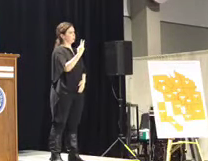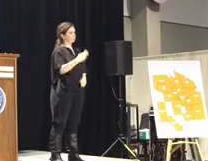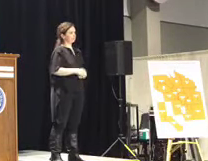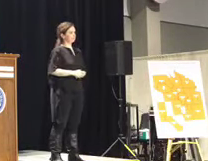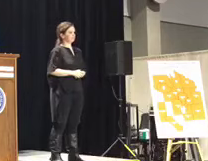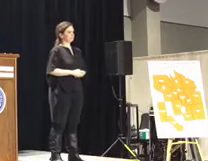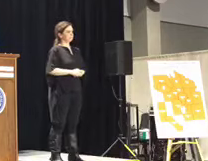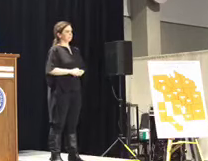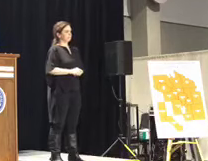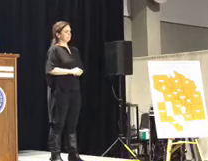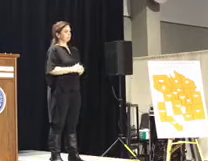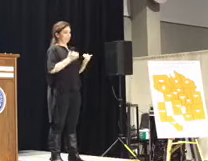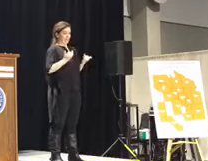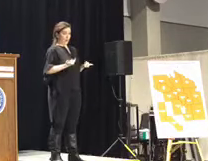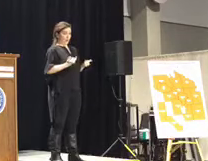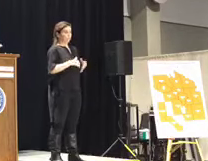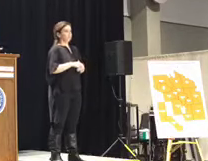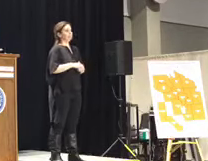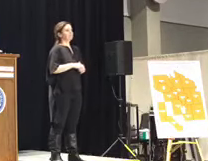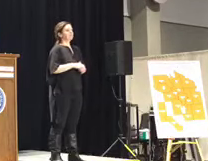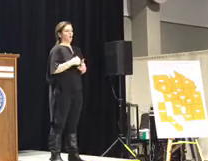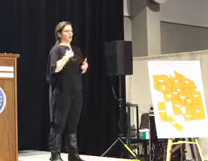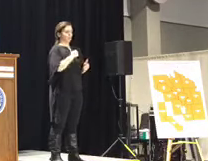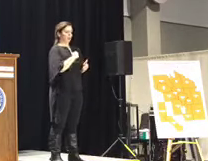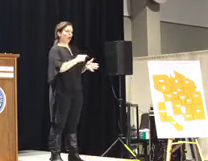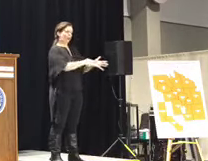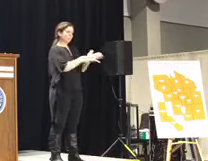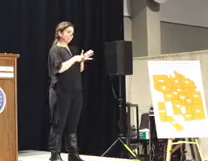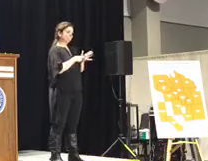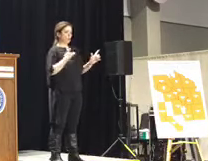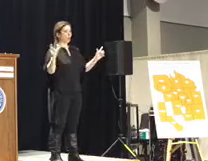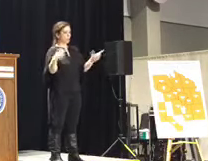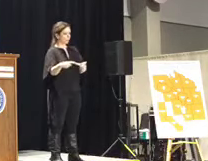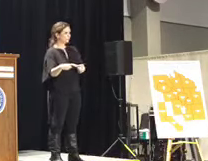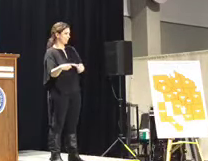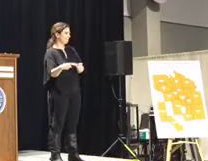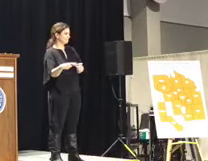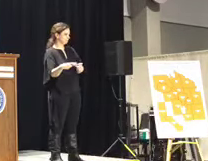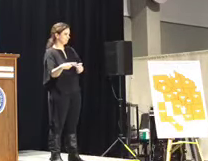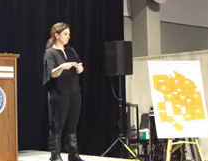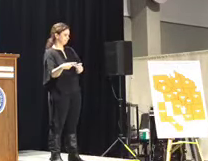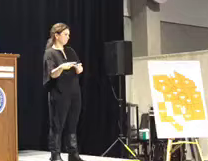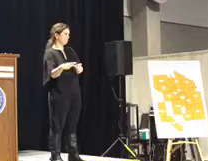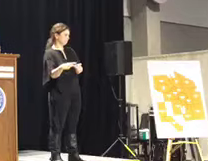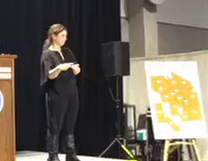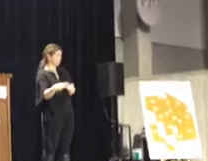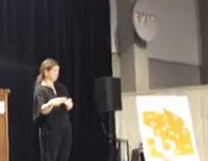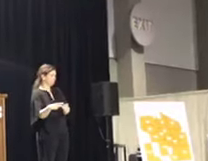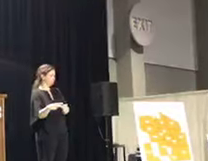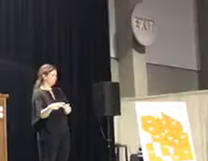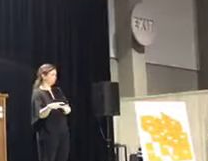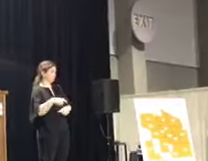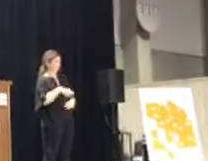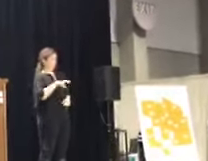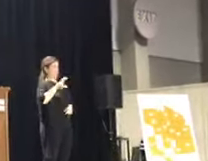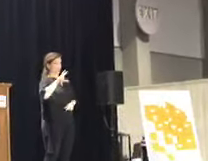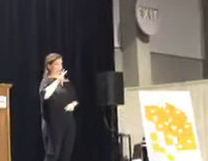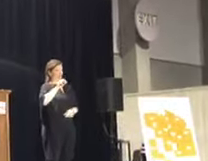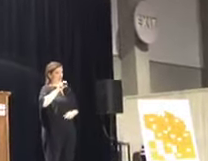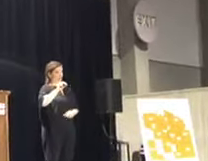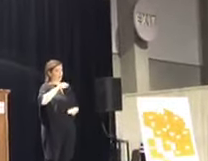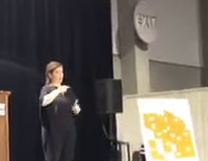target. This number will increase. We had 30 new individuals with positive results. Our health